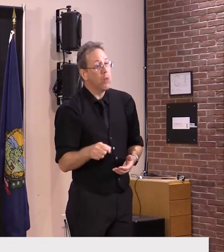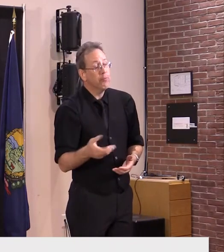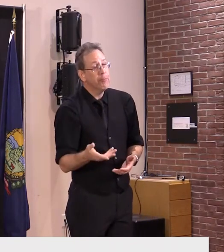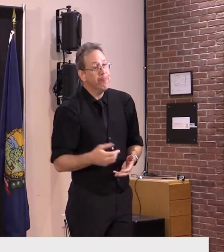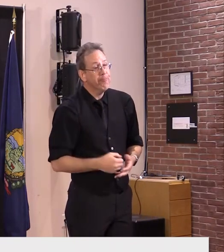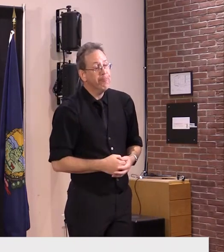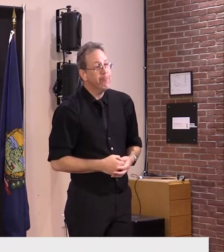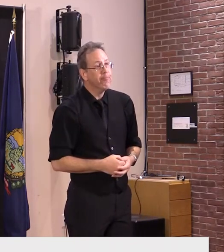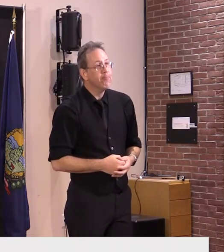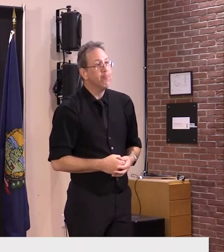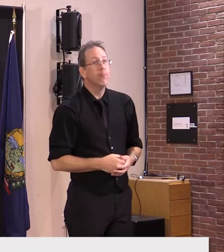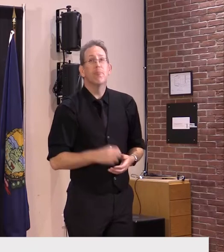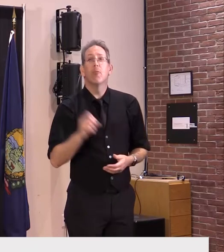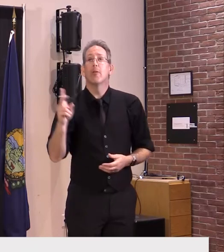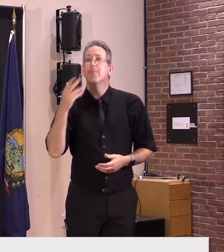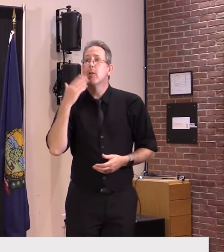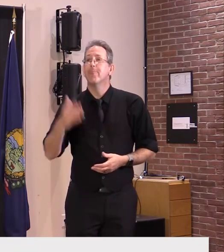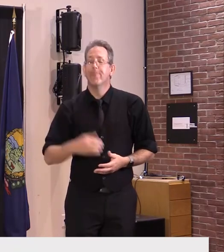That's all for me.